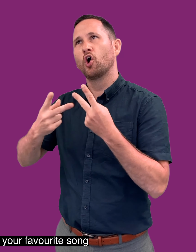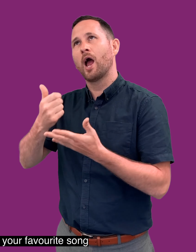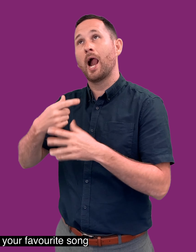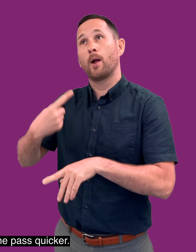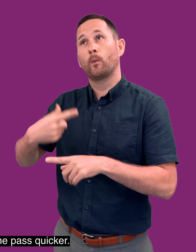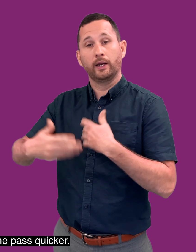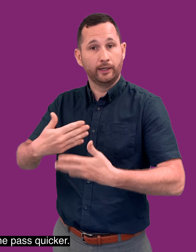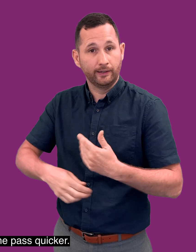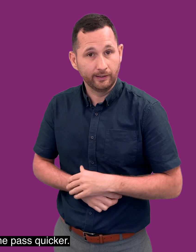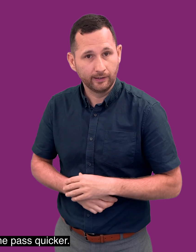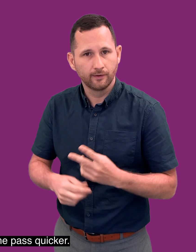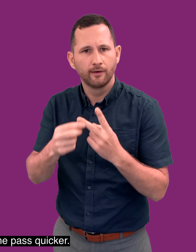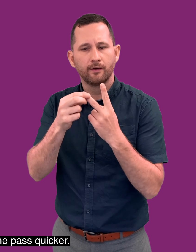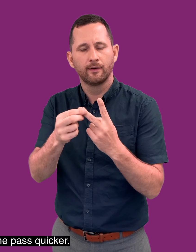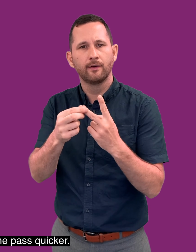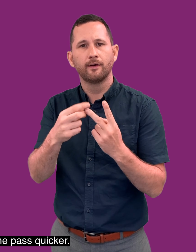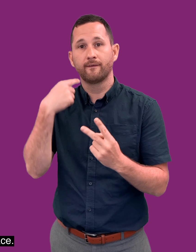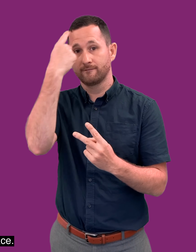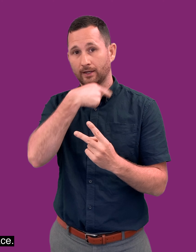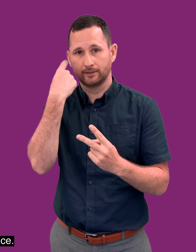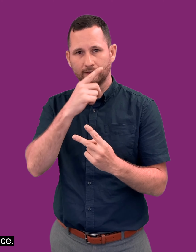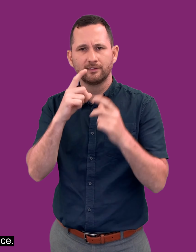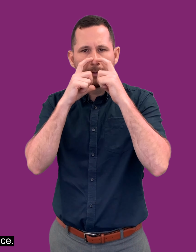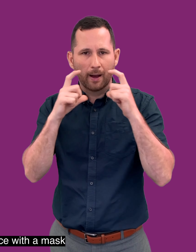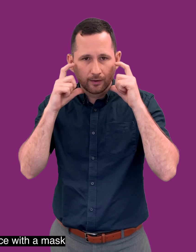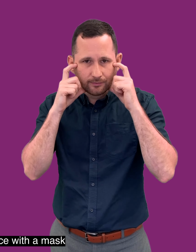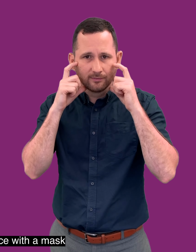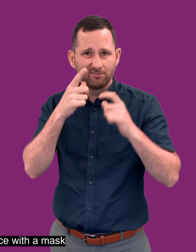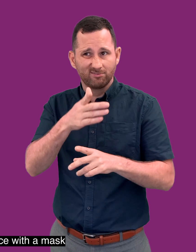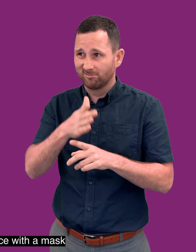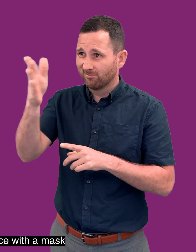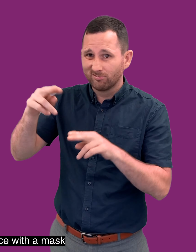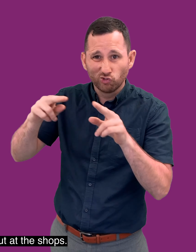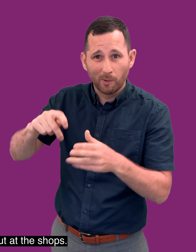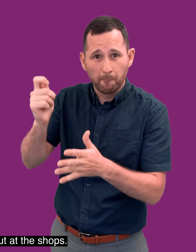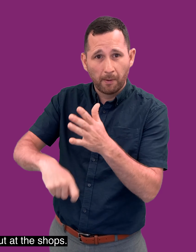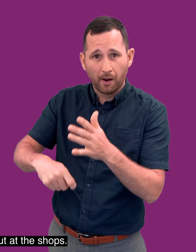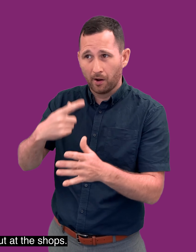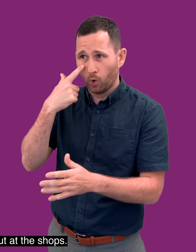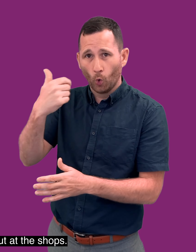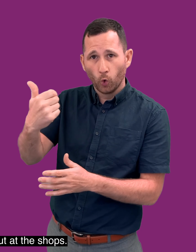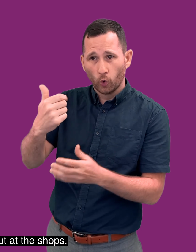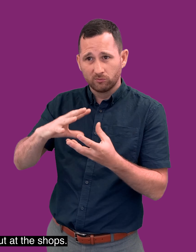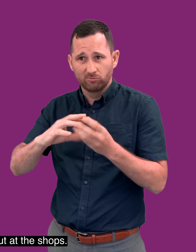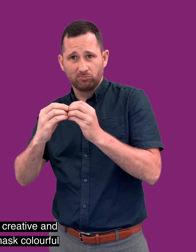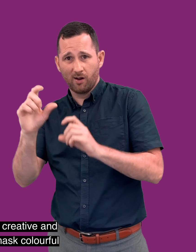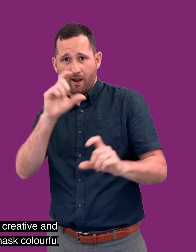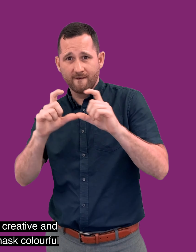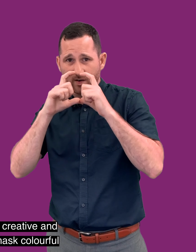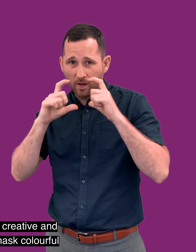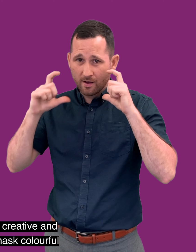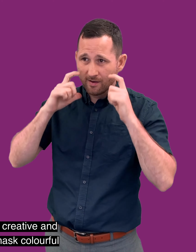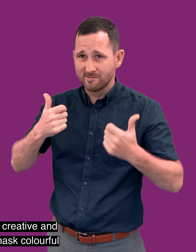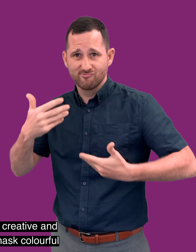time pass quicker? Face. Cover your face with a mask when you're out at the shops. Why not get creative and make